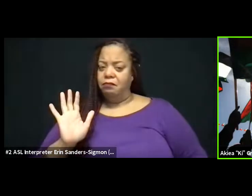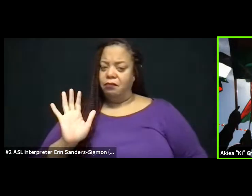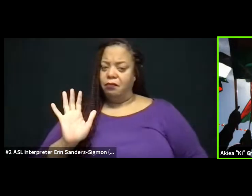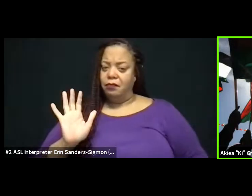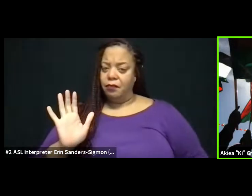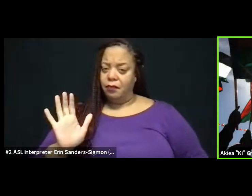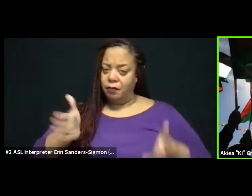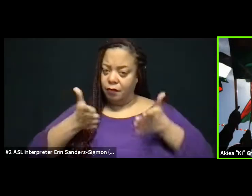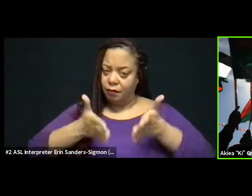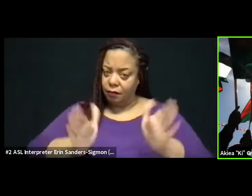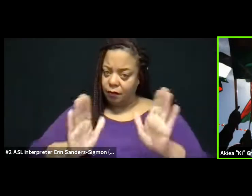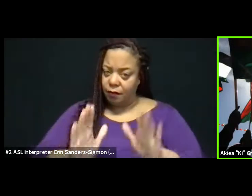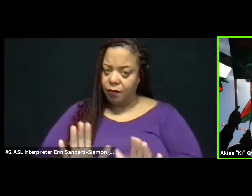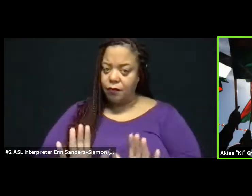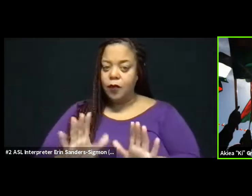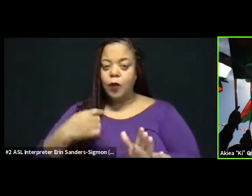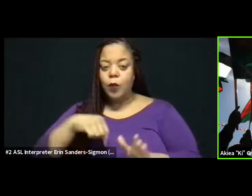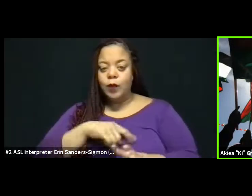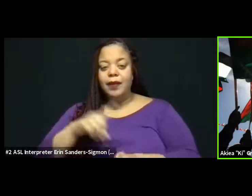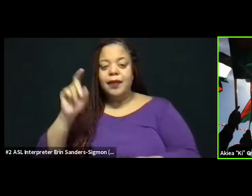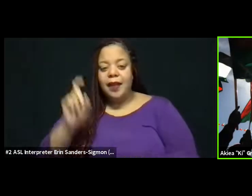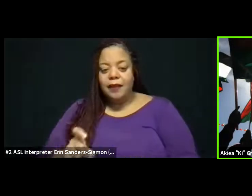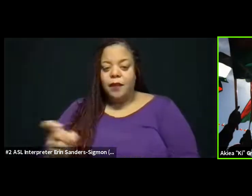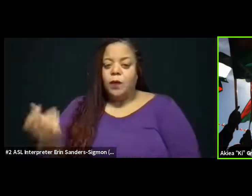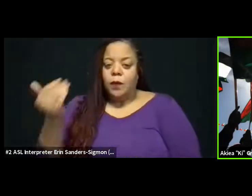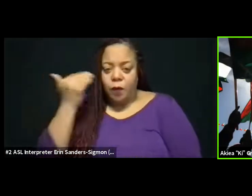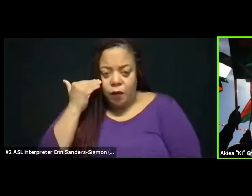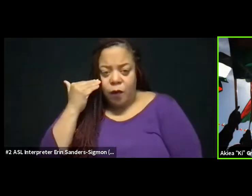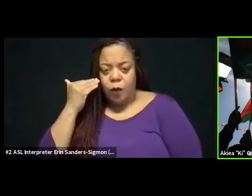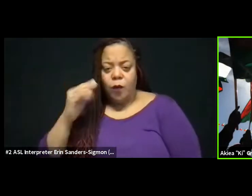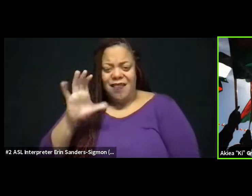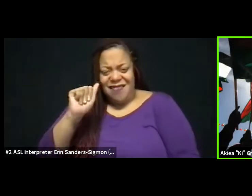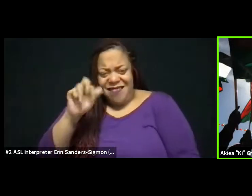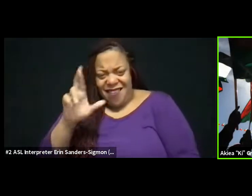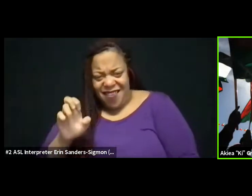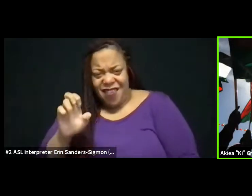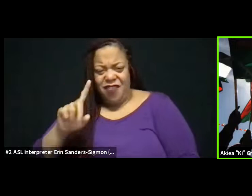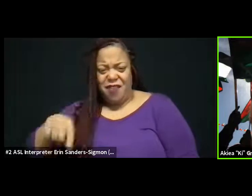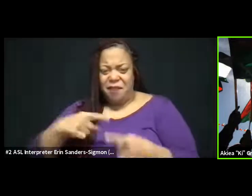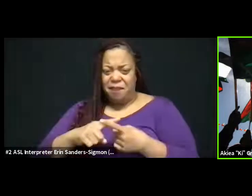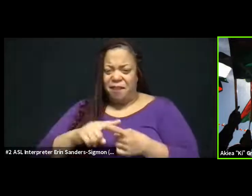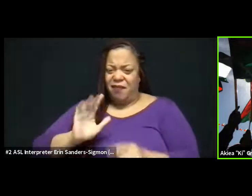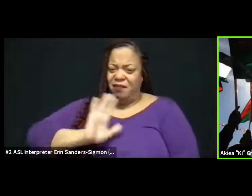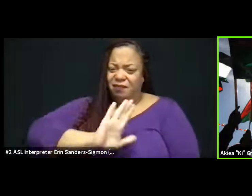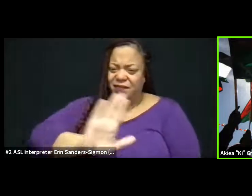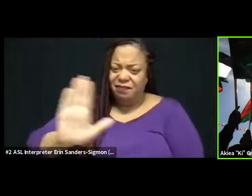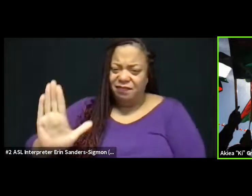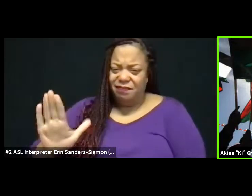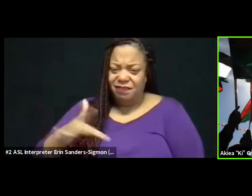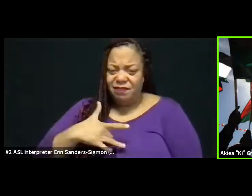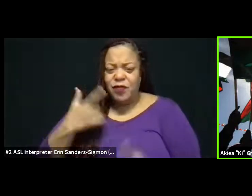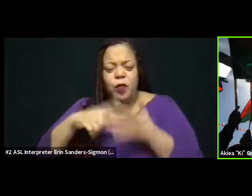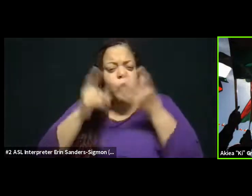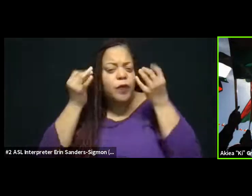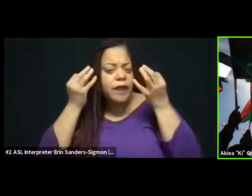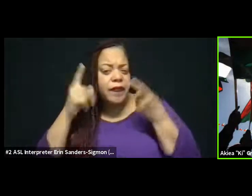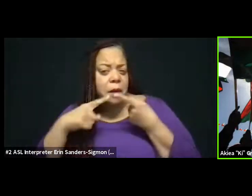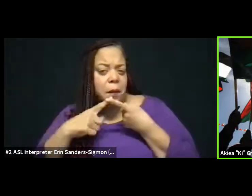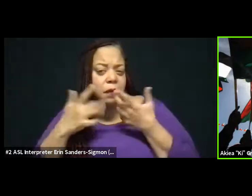that space for them to share it with us. Like, well, what did you think? You know, I, you know, modeling, you know, I